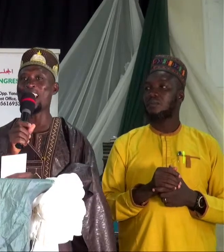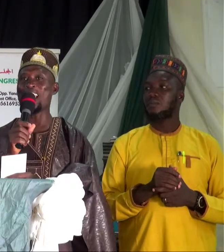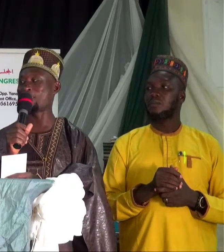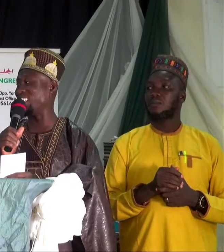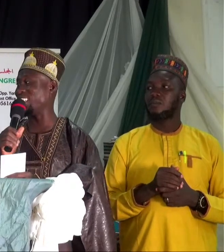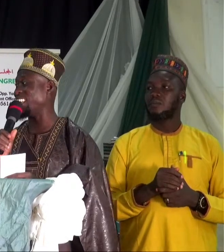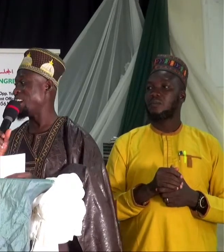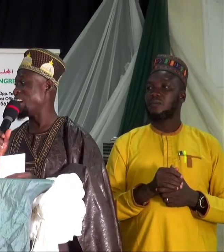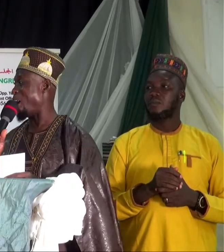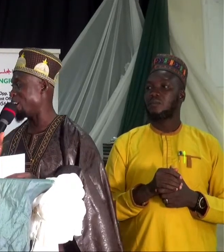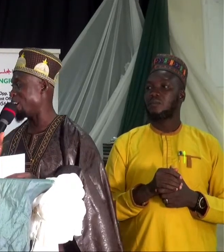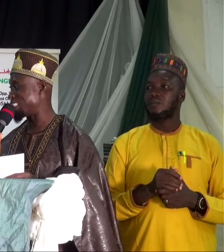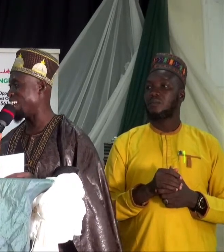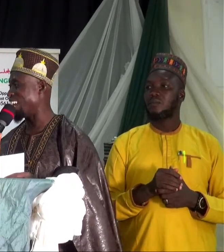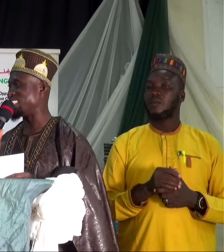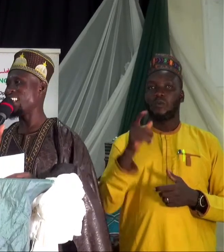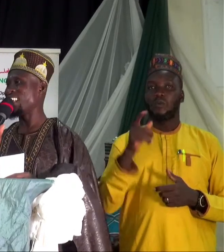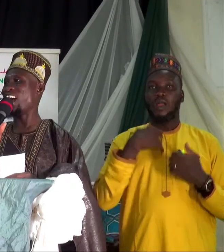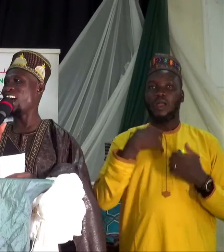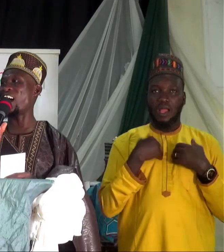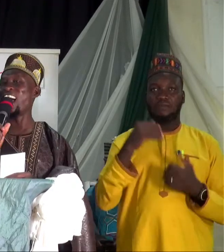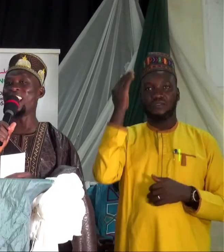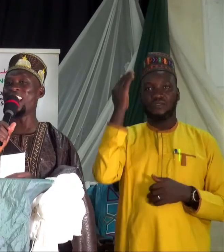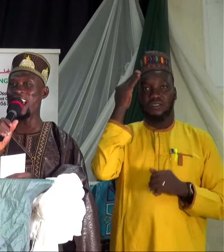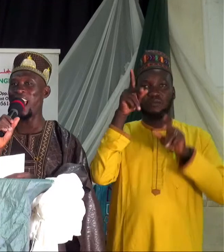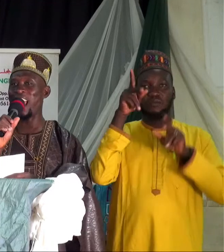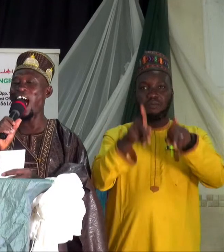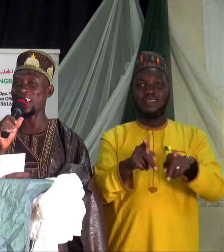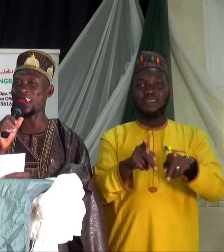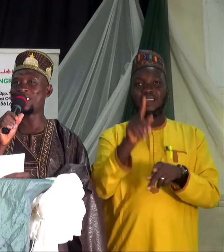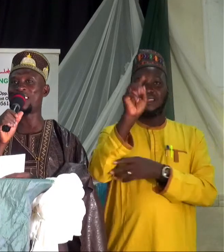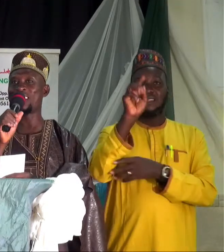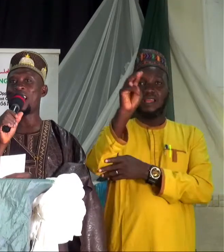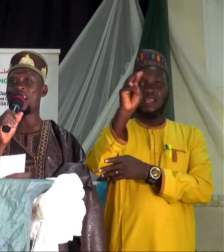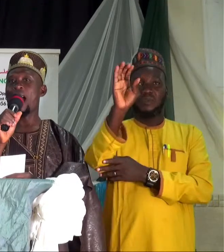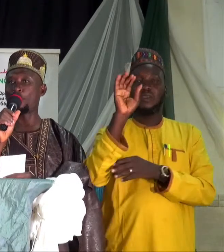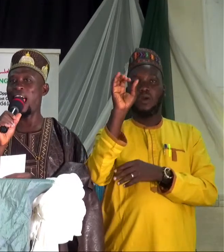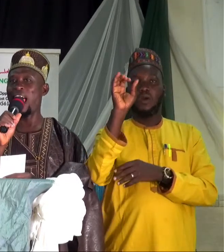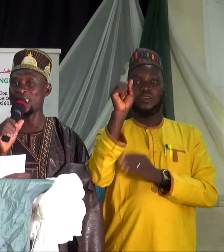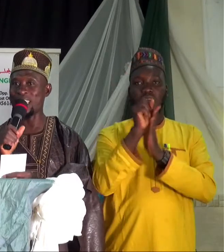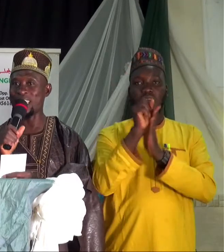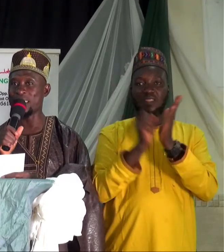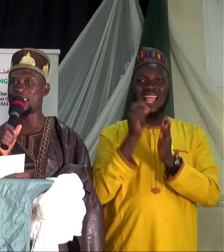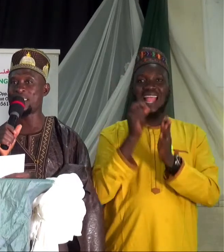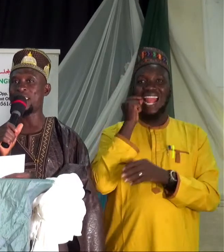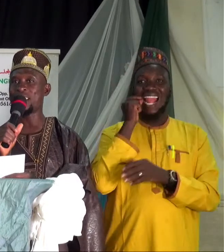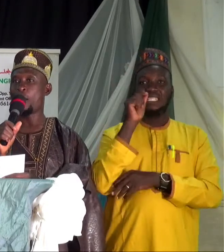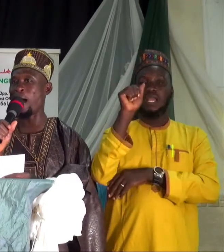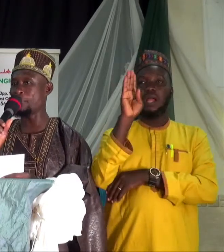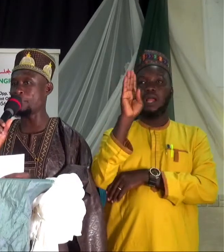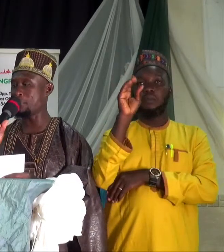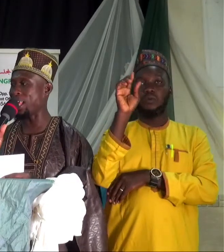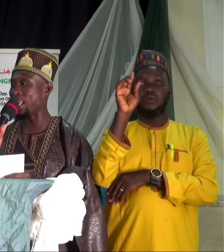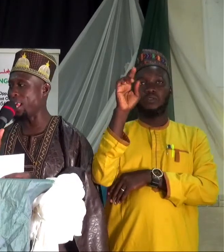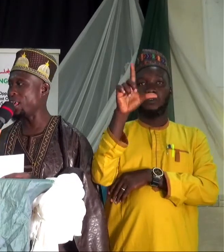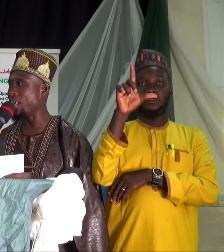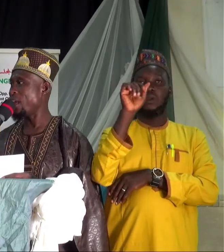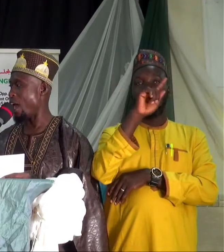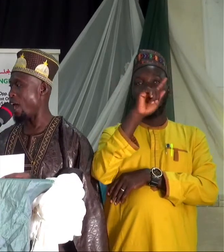TMC Oyo State. Ni Alhaj Abdul Aziz Bambade